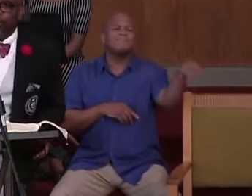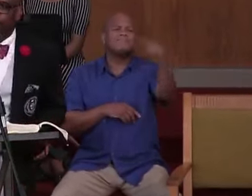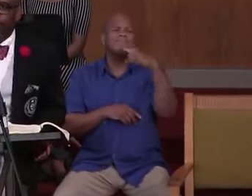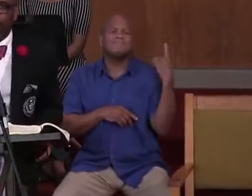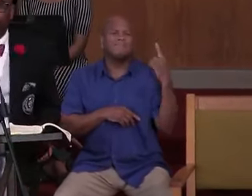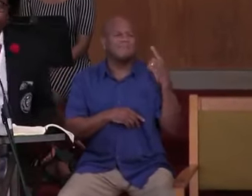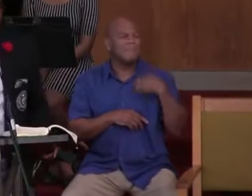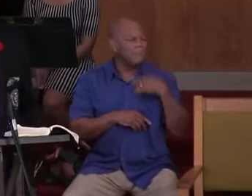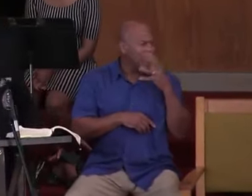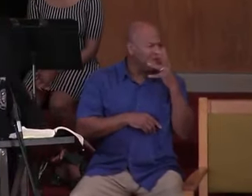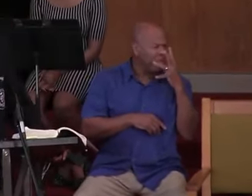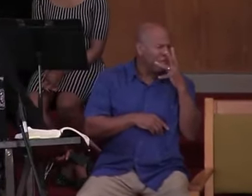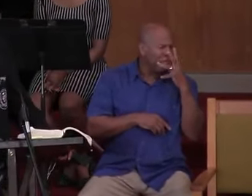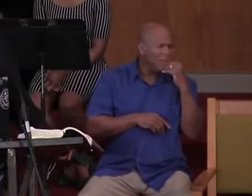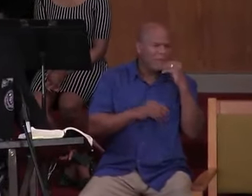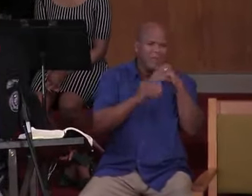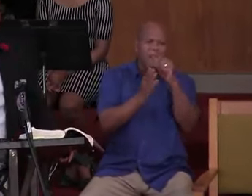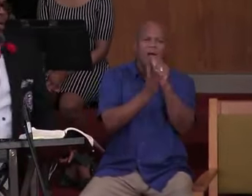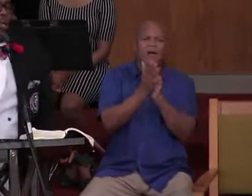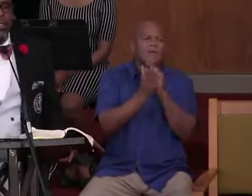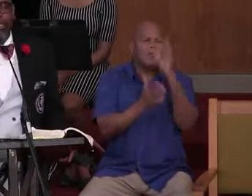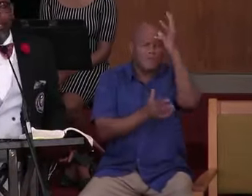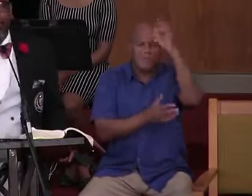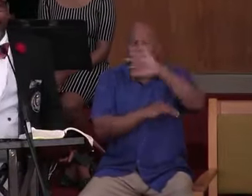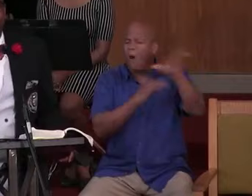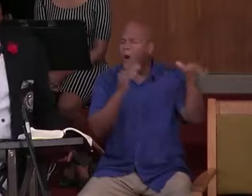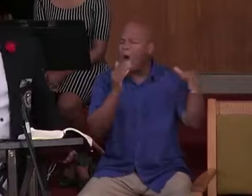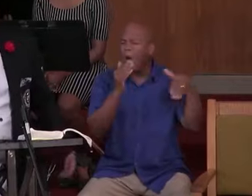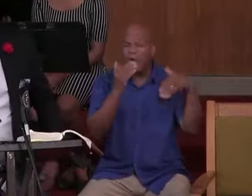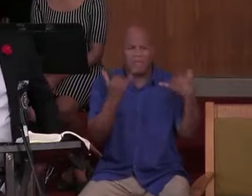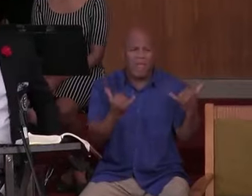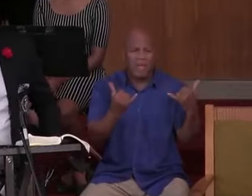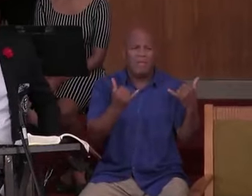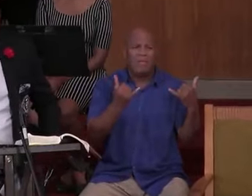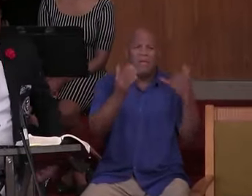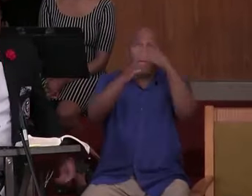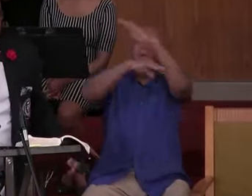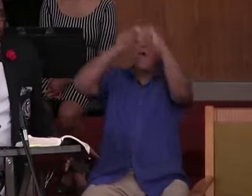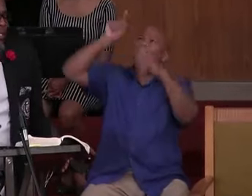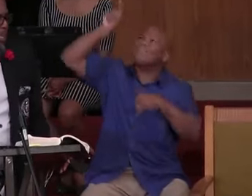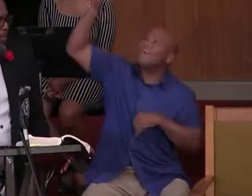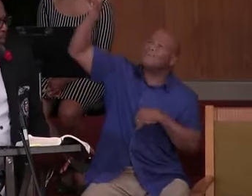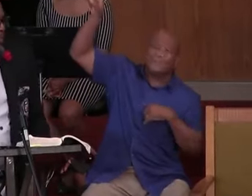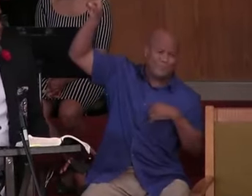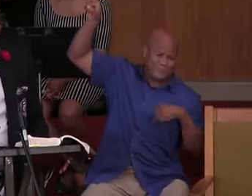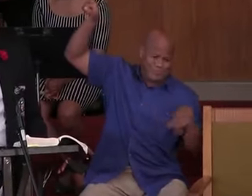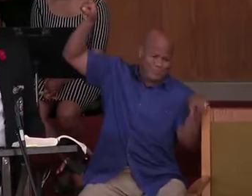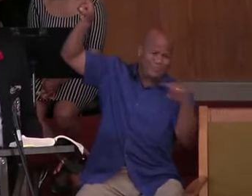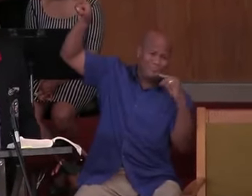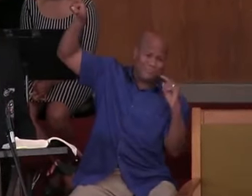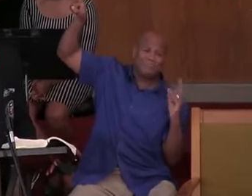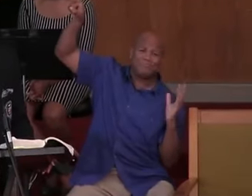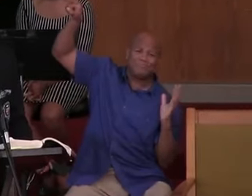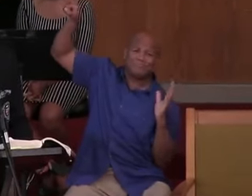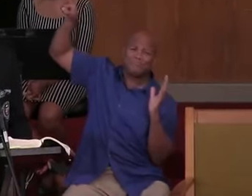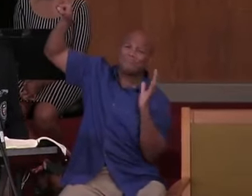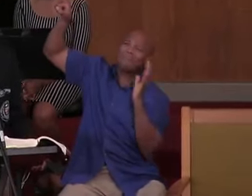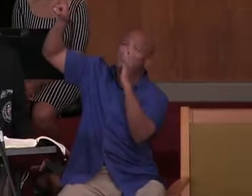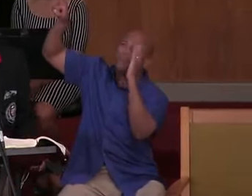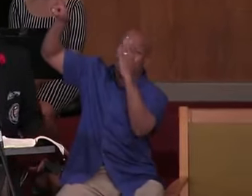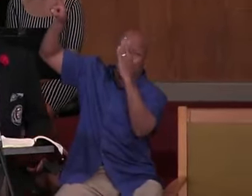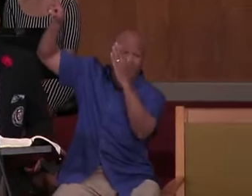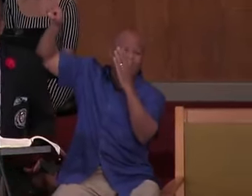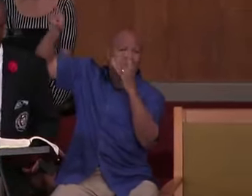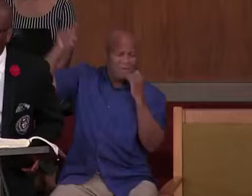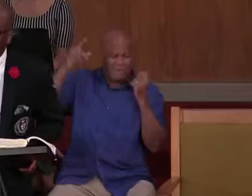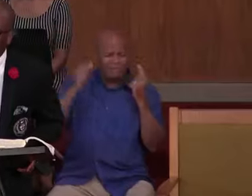my mother and mother-in-law and grandmothers, all are in heaven. We coming. We coming. We're going to get it right. But Mama, we love you. We